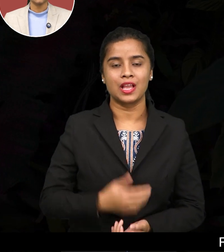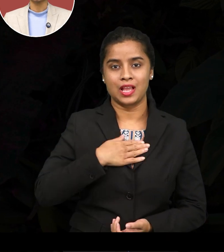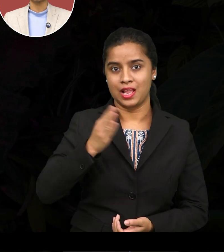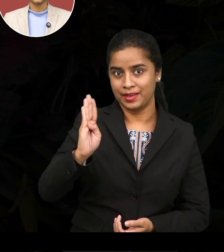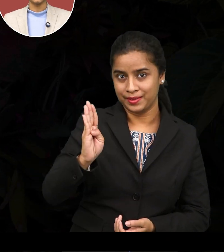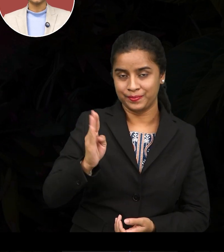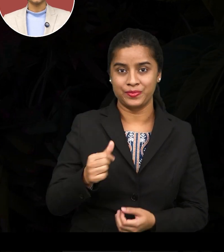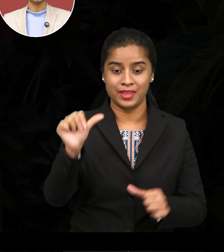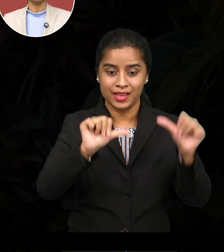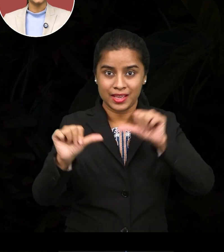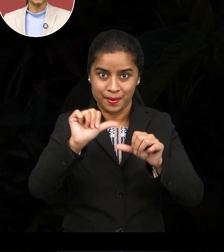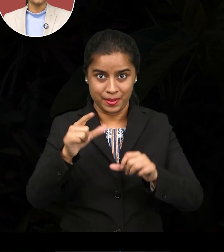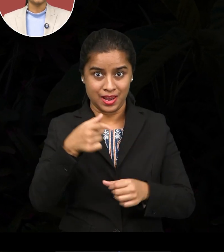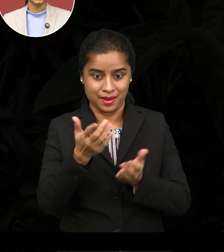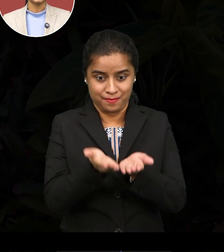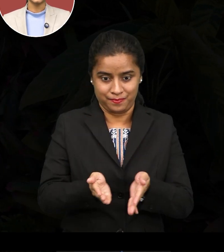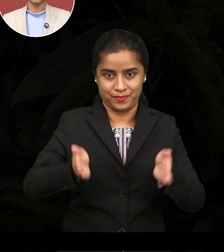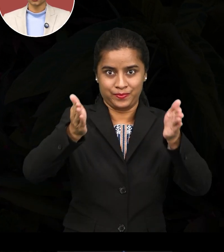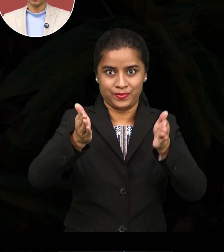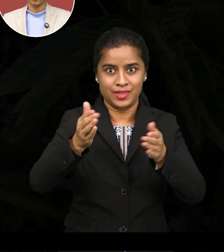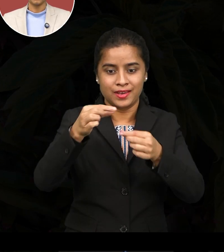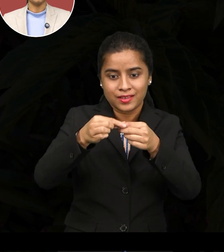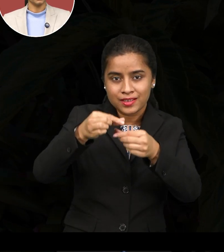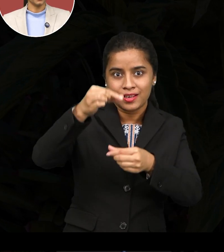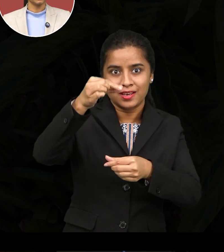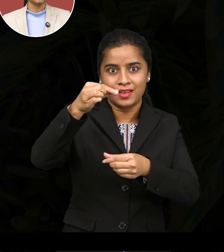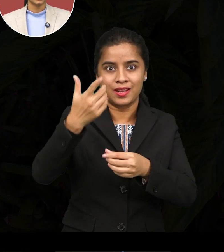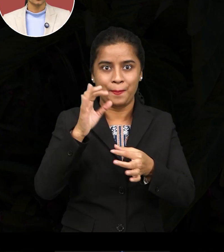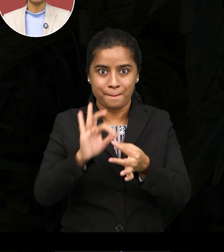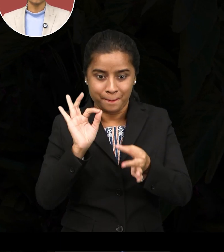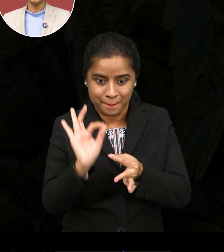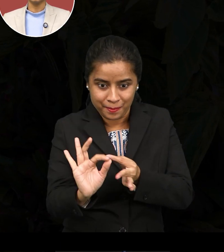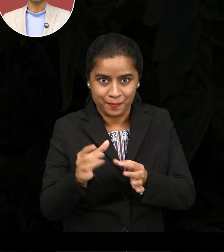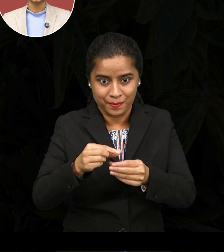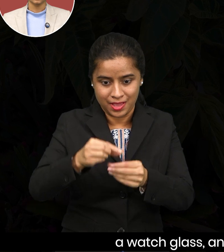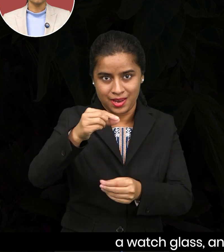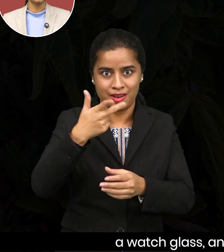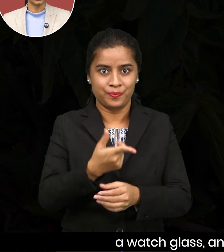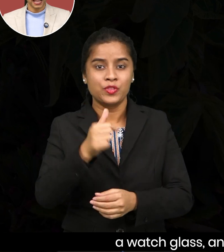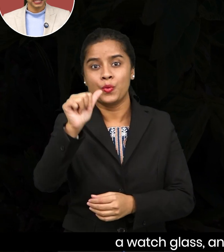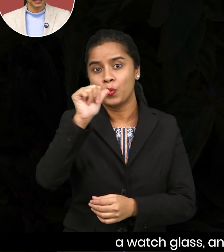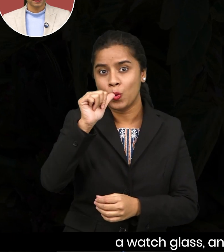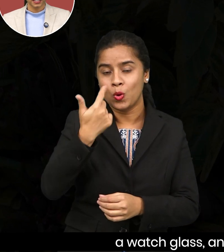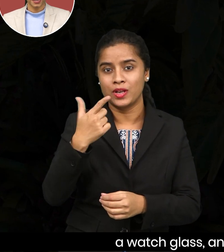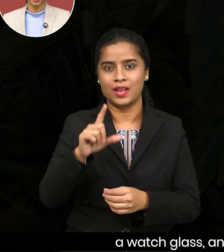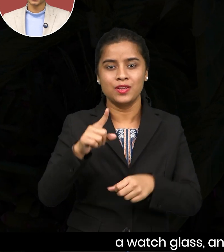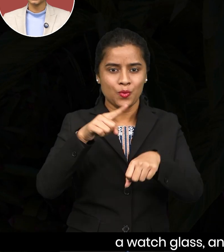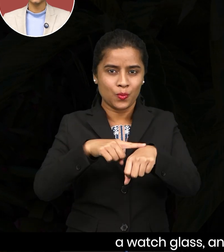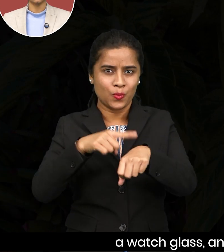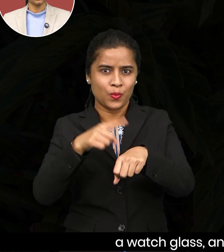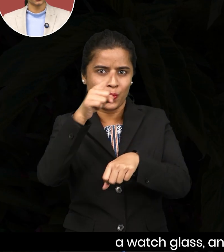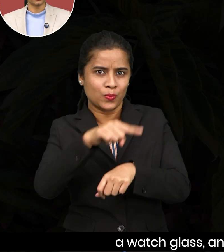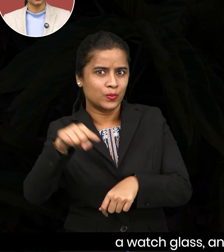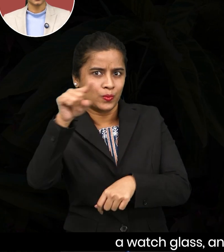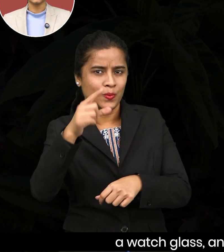leaf, spirit, beaker, test tube, burner, water, a watch glass, and